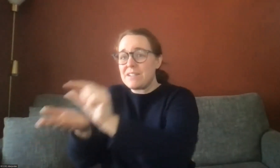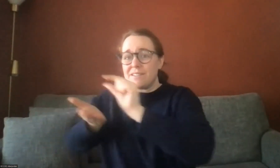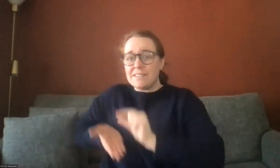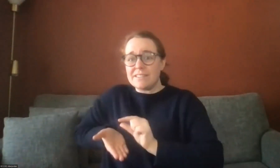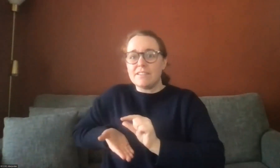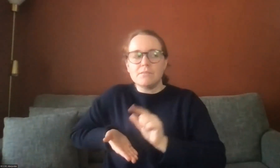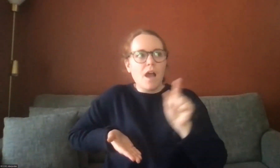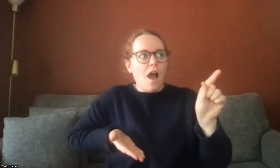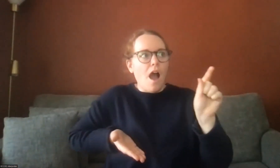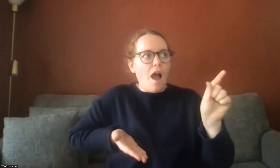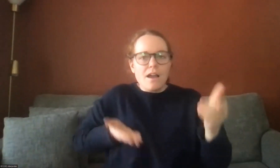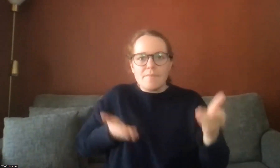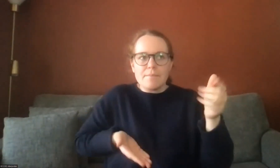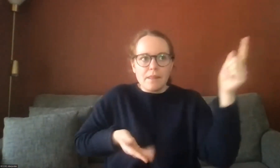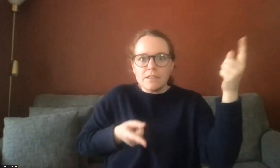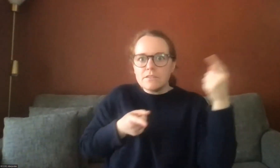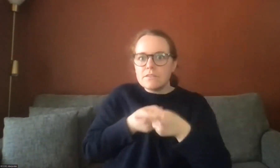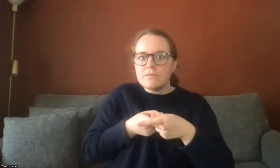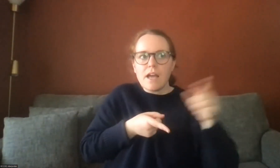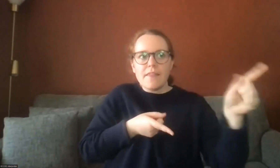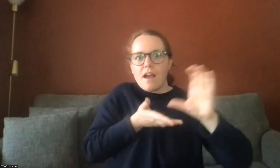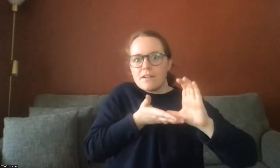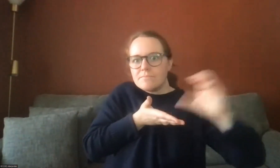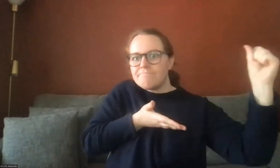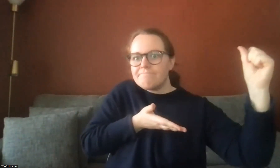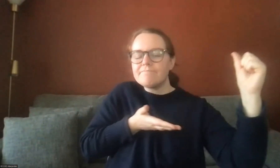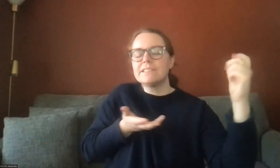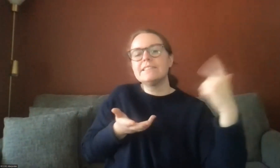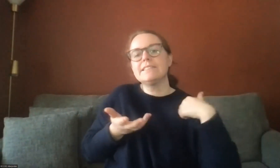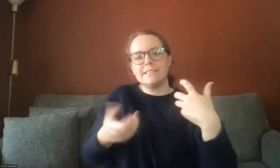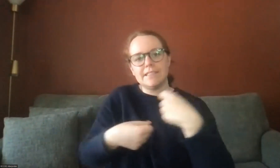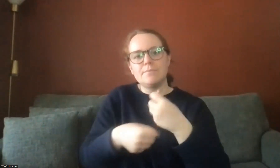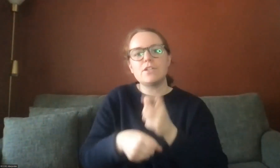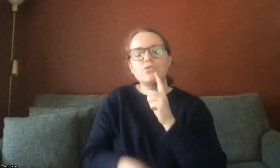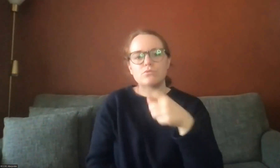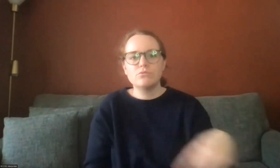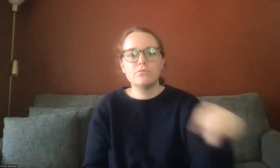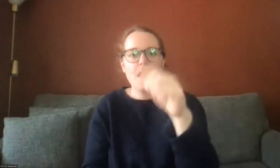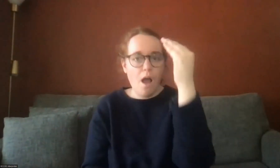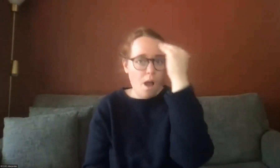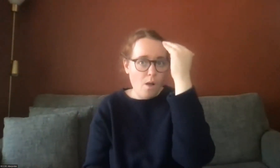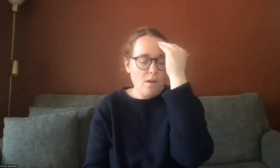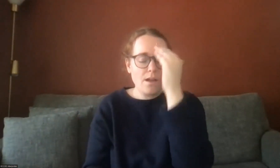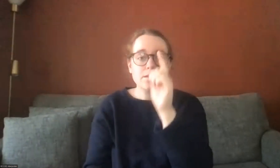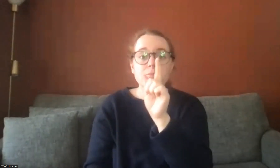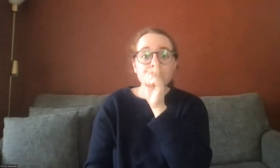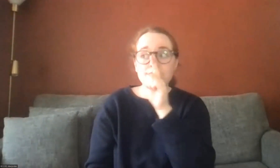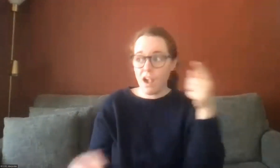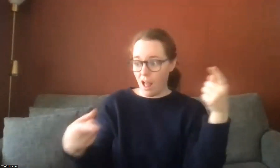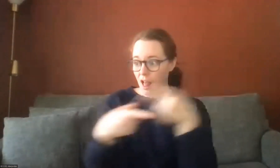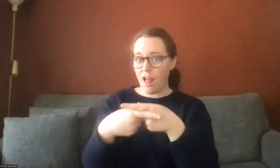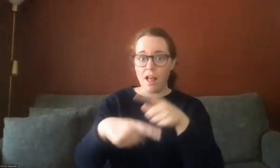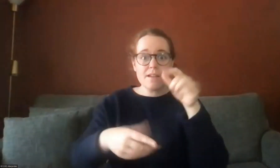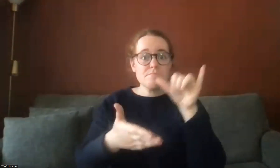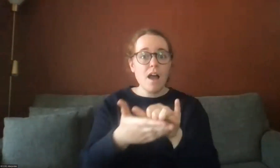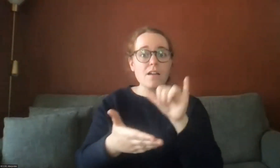training, you want to make sure that you're making an informed decision there. That doesn't mean you wouldn't be eligible to participate and complete